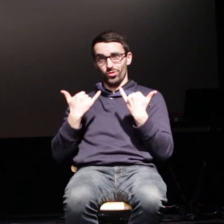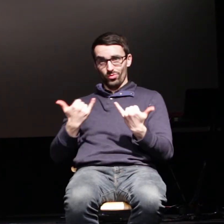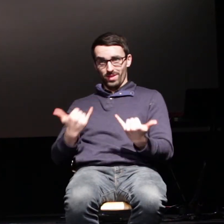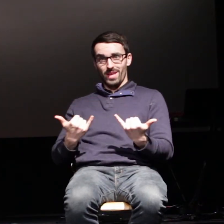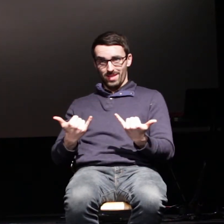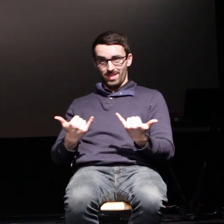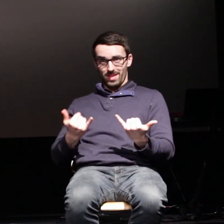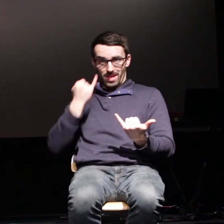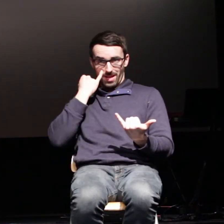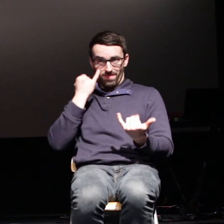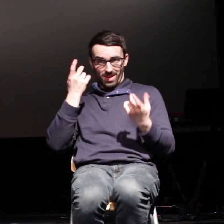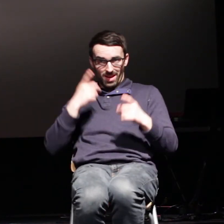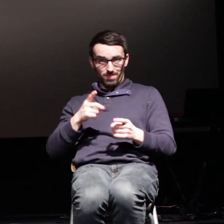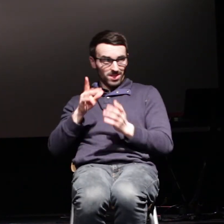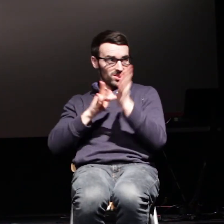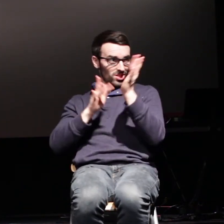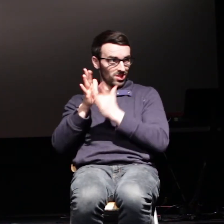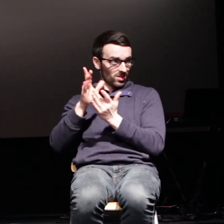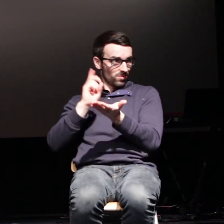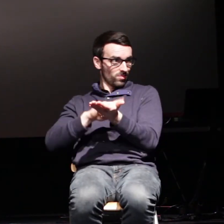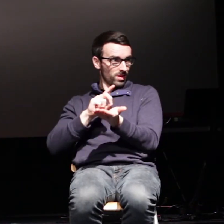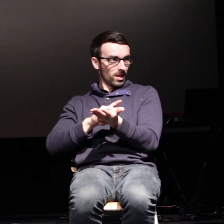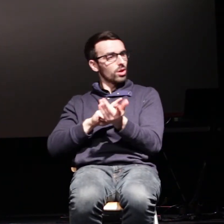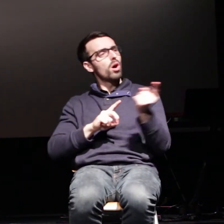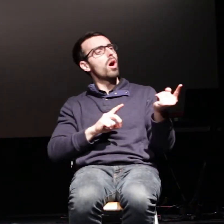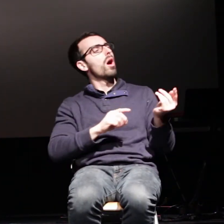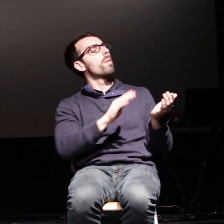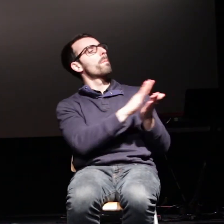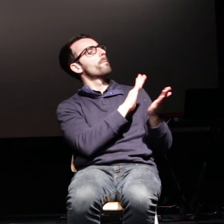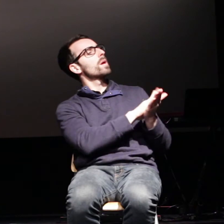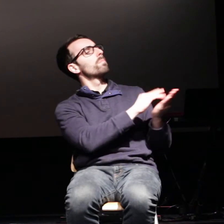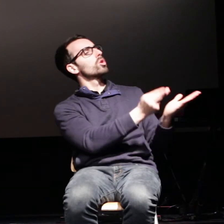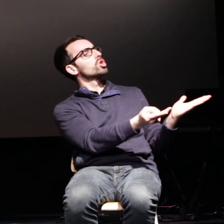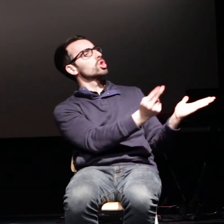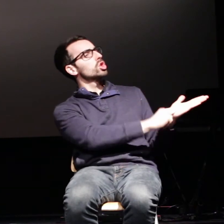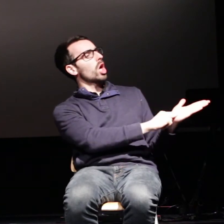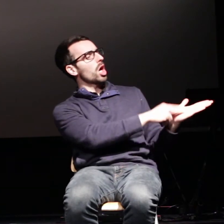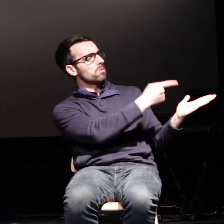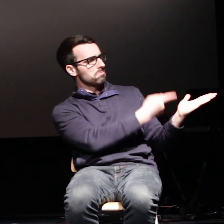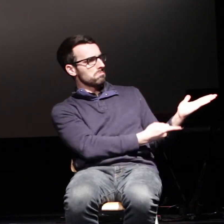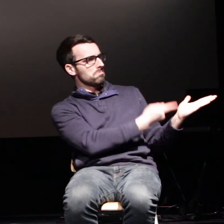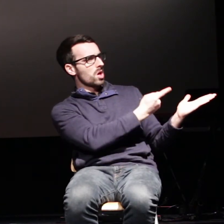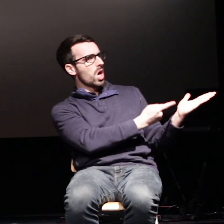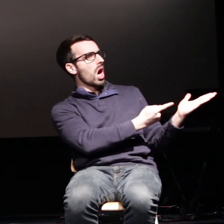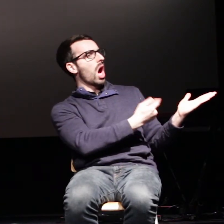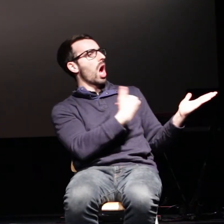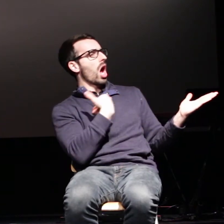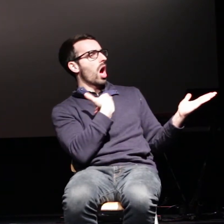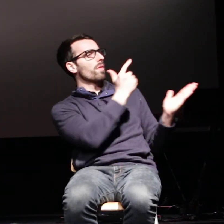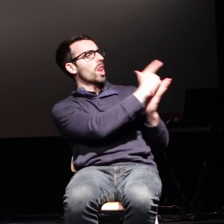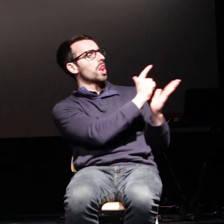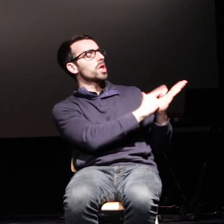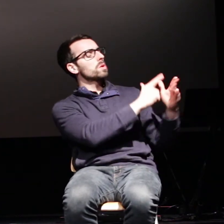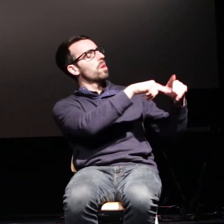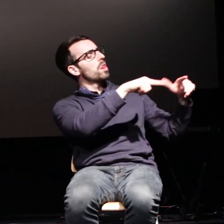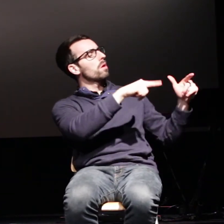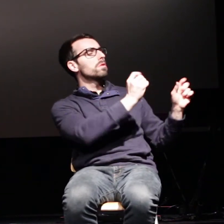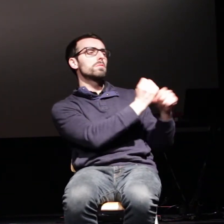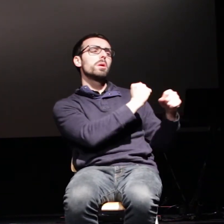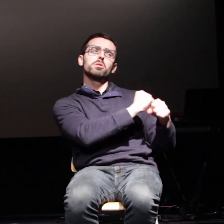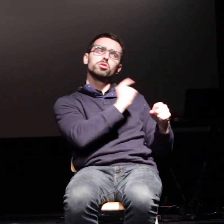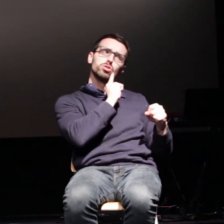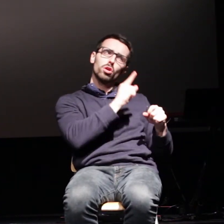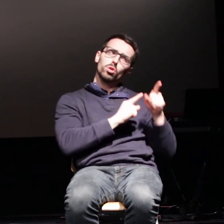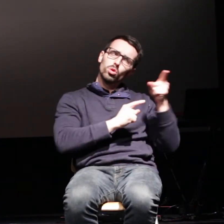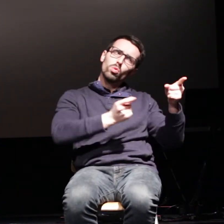Jesus was a doctor, like he would have had Jairus like sign a form for treatment with all this sort of liability legal language to make sure he understood exactly